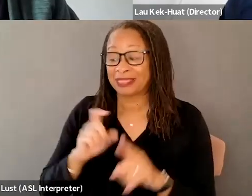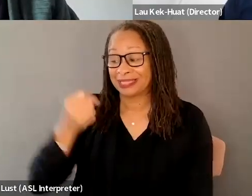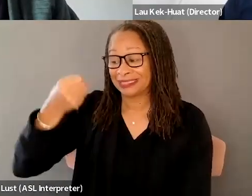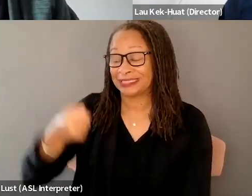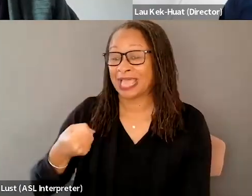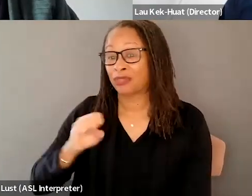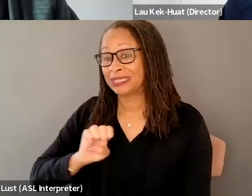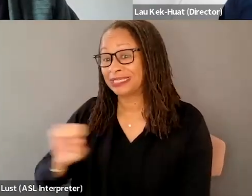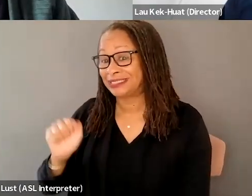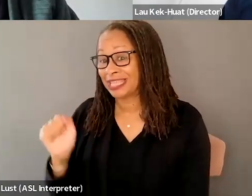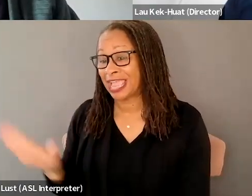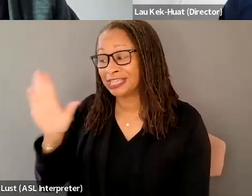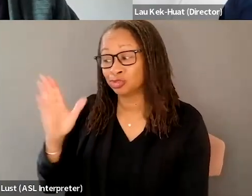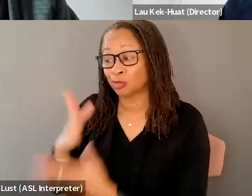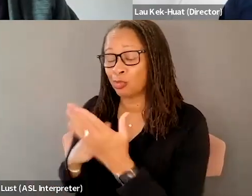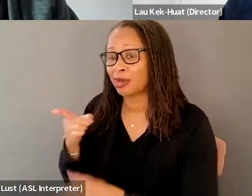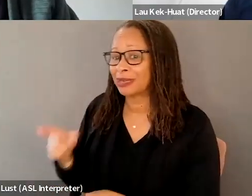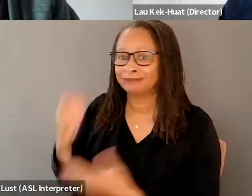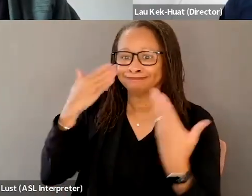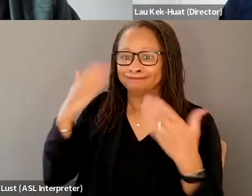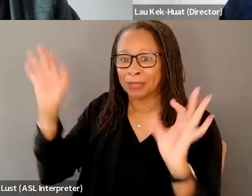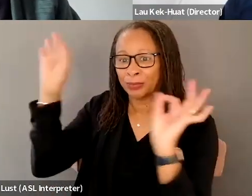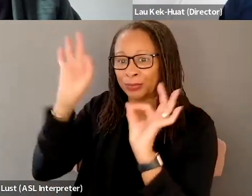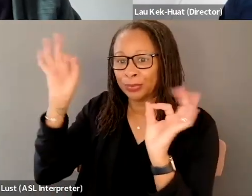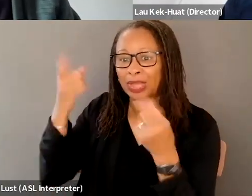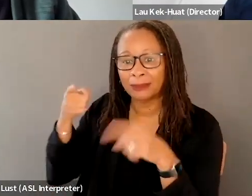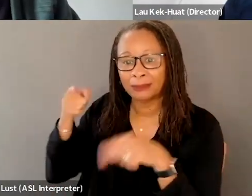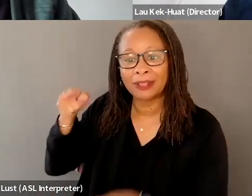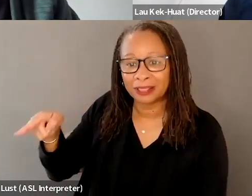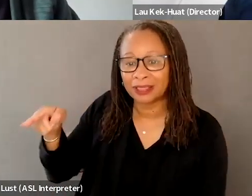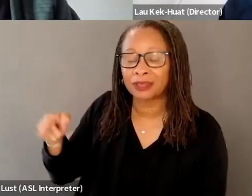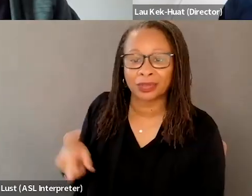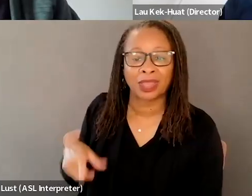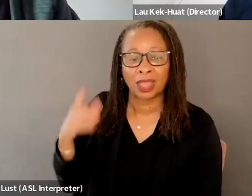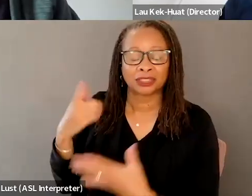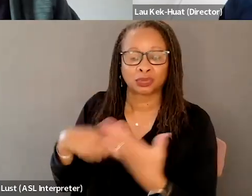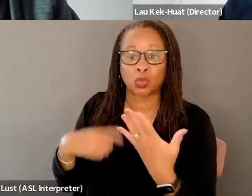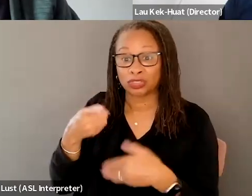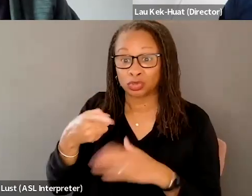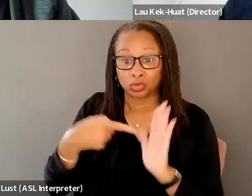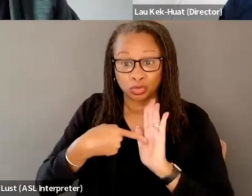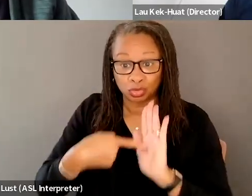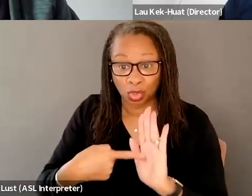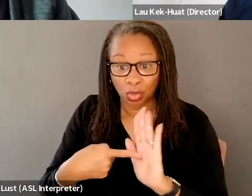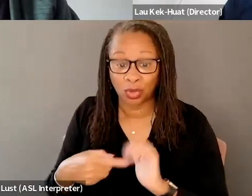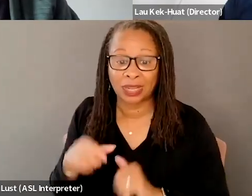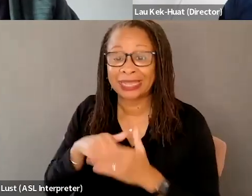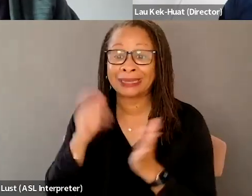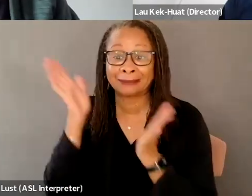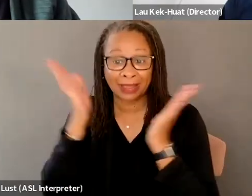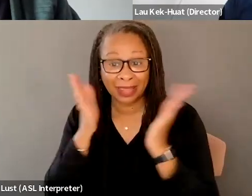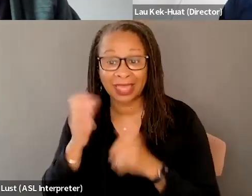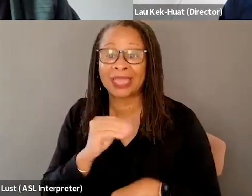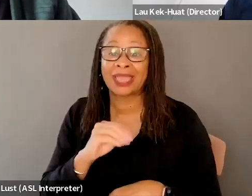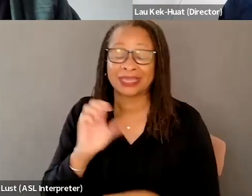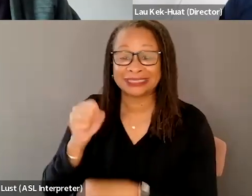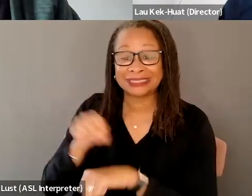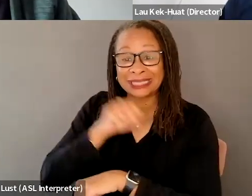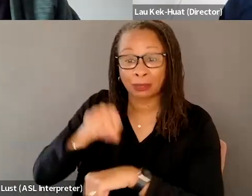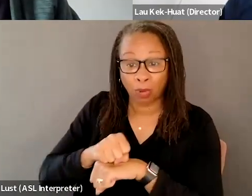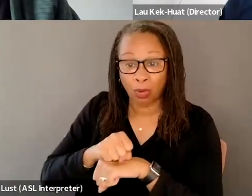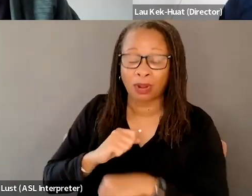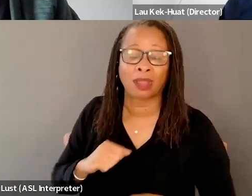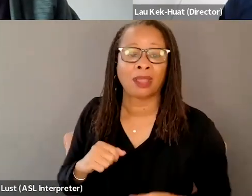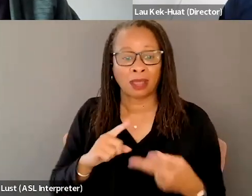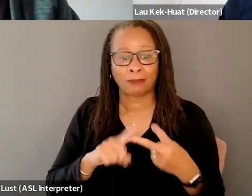that is actually very unknown. I mean, there is what you show in Malaya and Singapore,